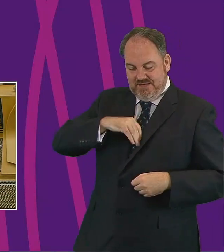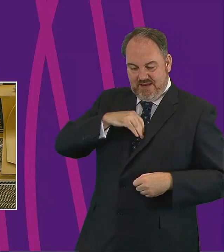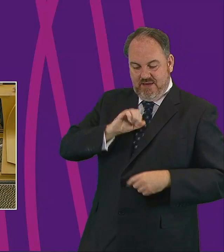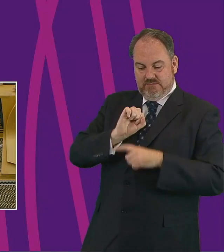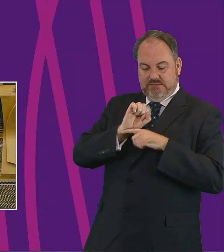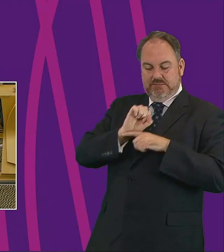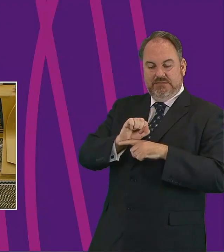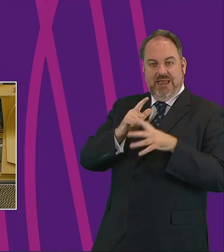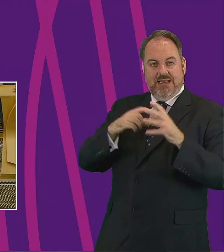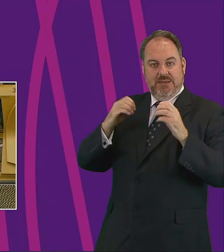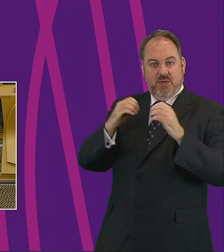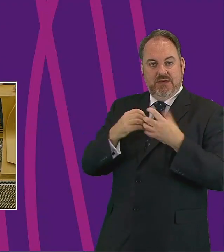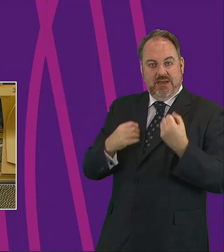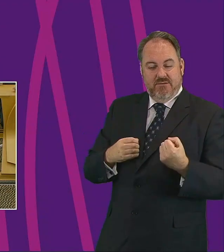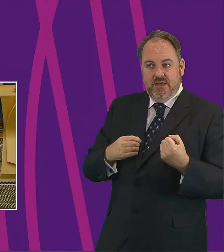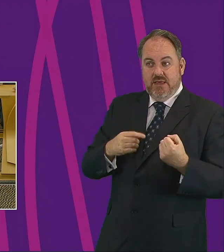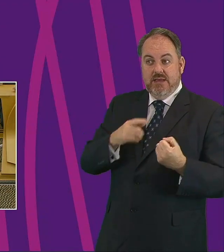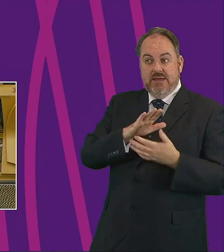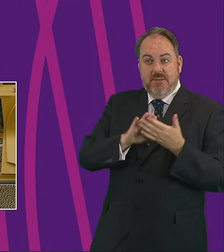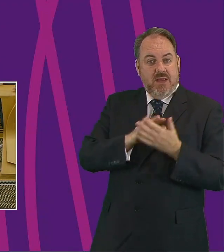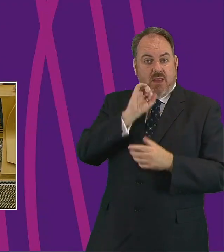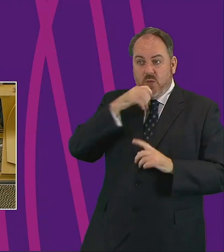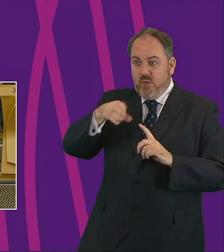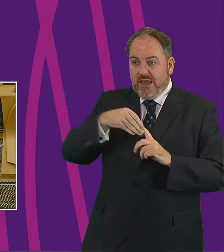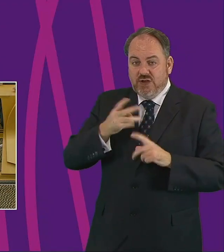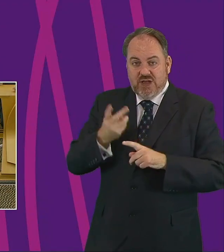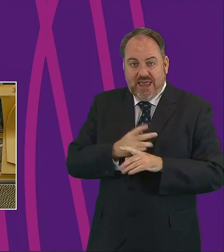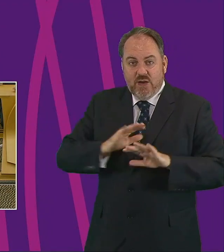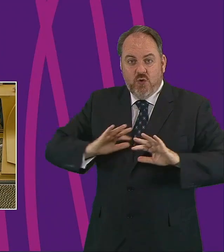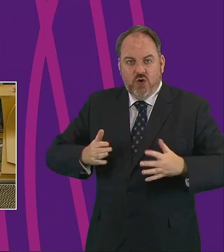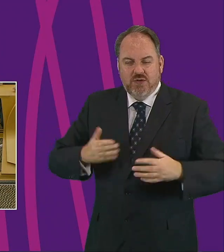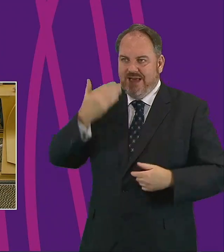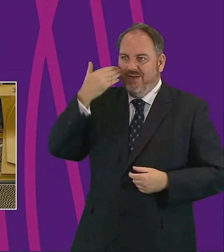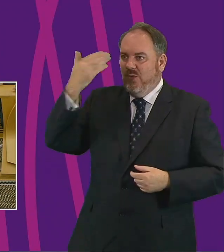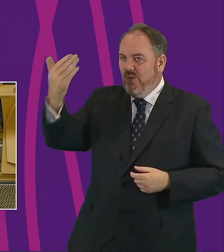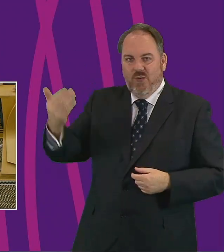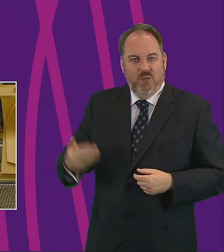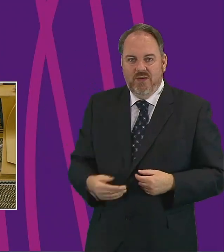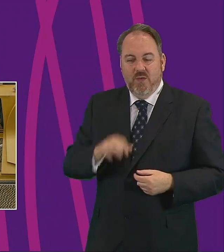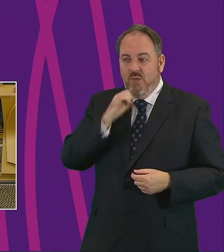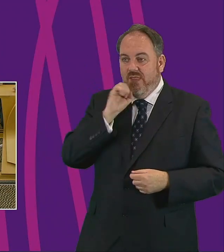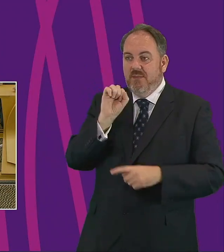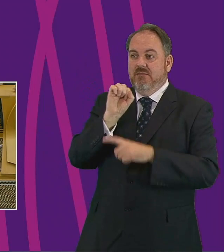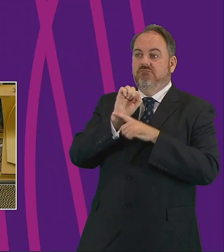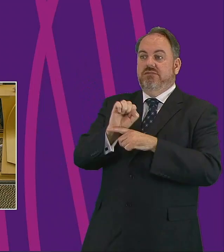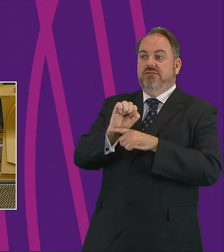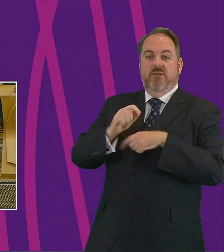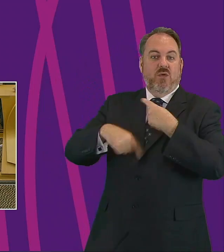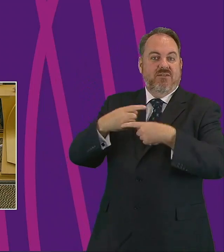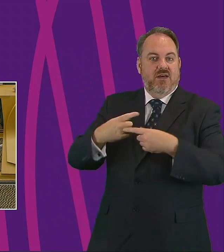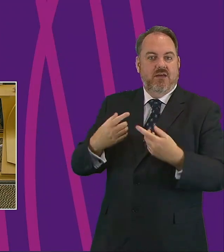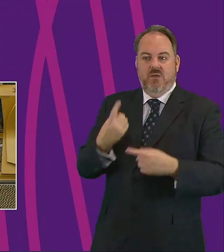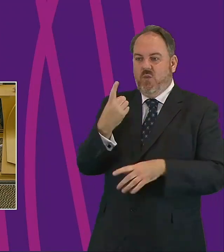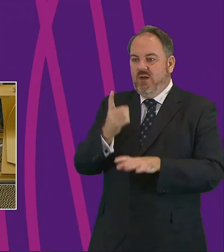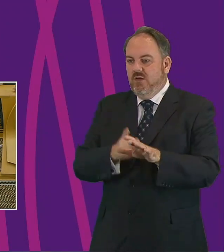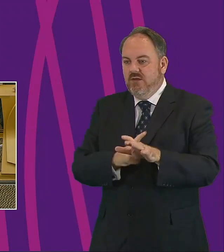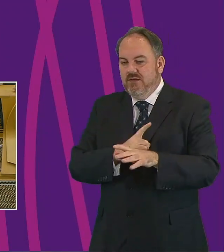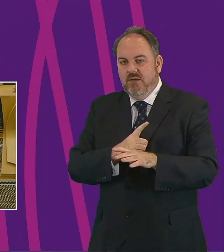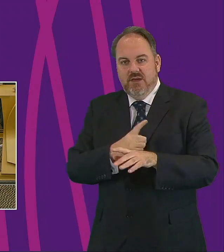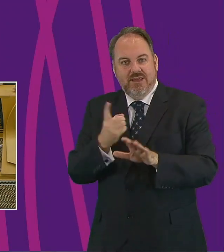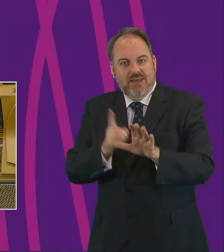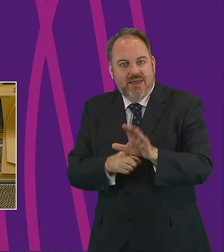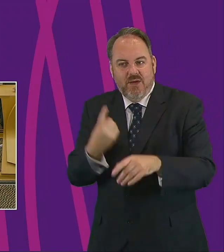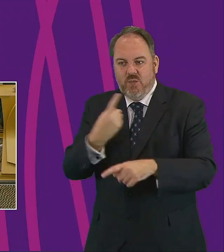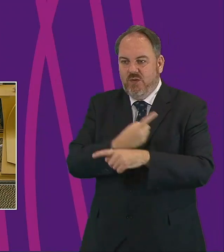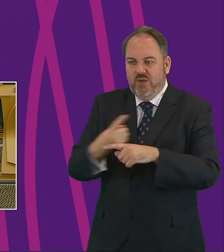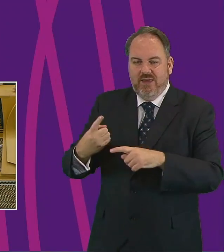we don't know whether that gives them immunity from COVID for a day, a week, a month, a year, forever. So there is still a real problem